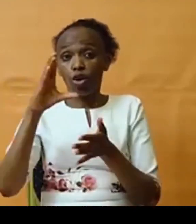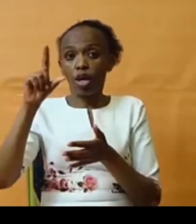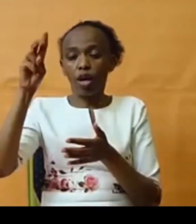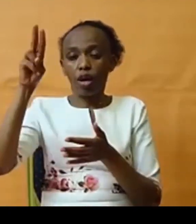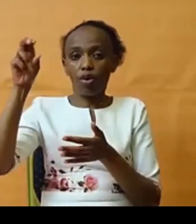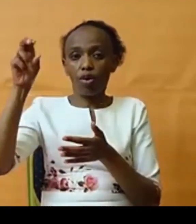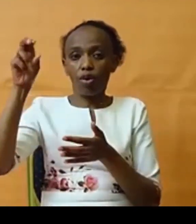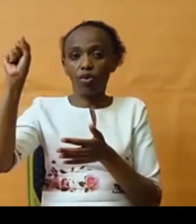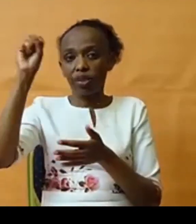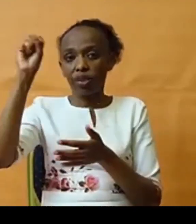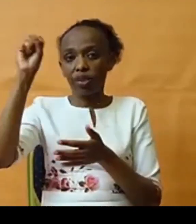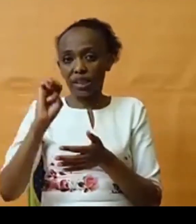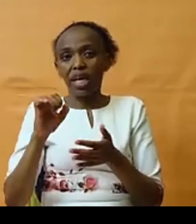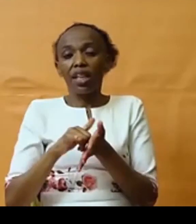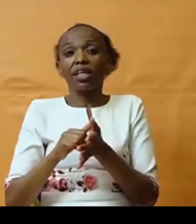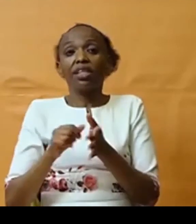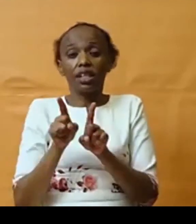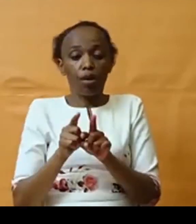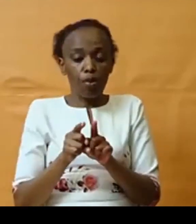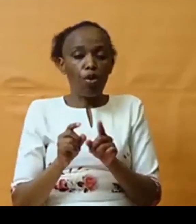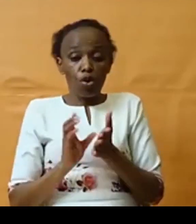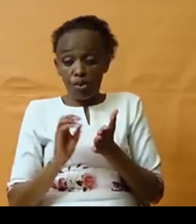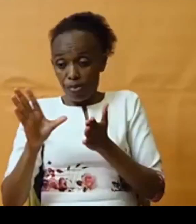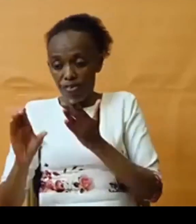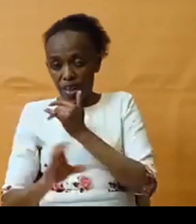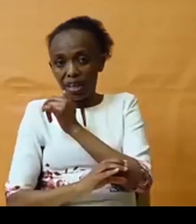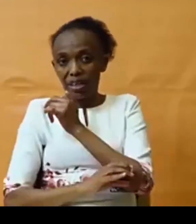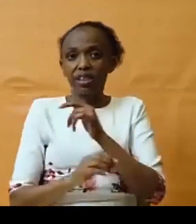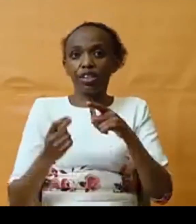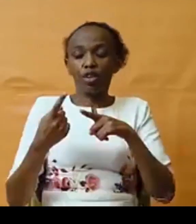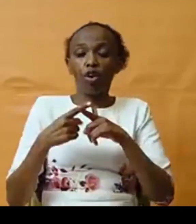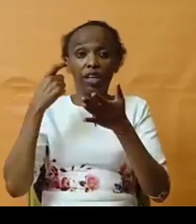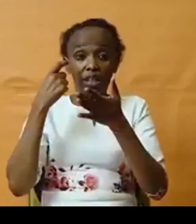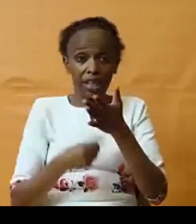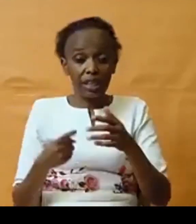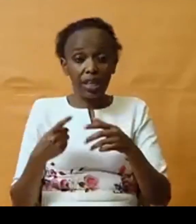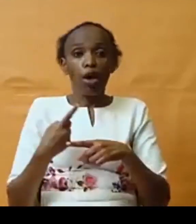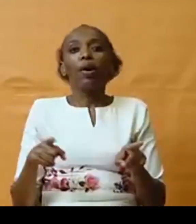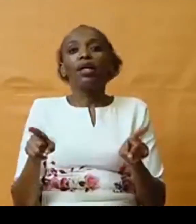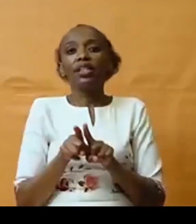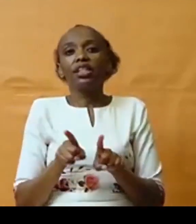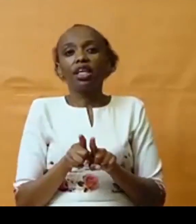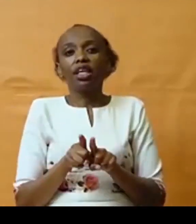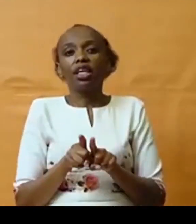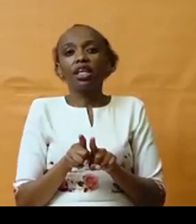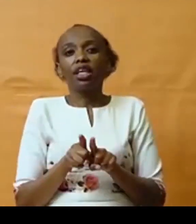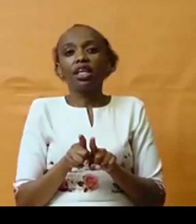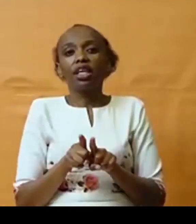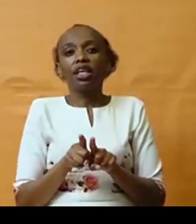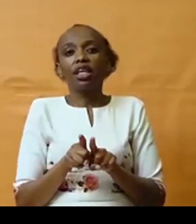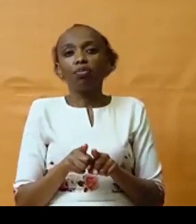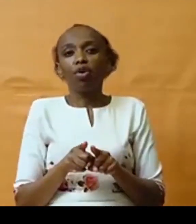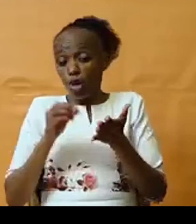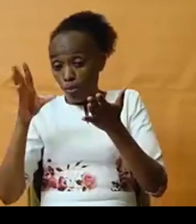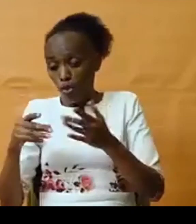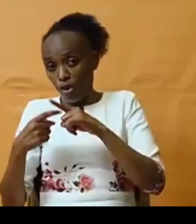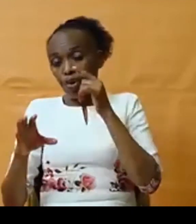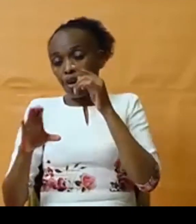not only deprive the countries of the tax revenues, but also remove from countries